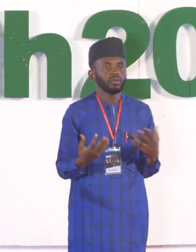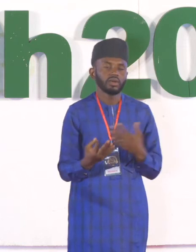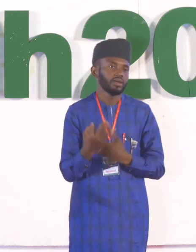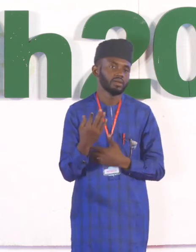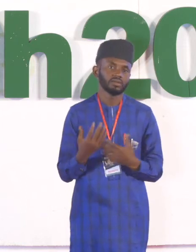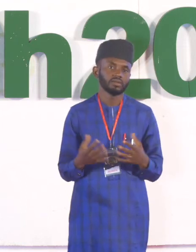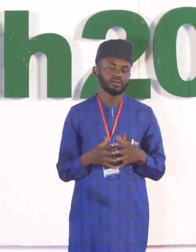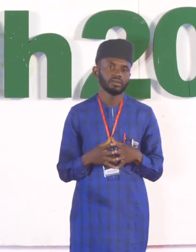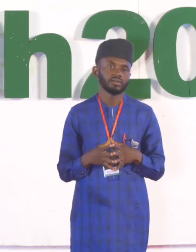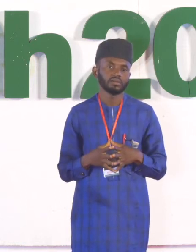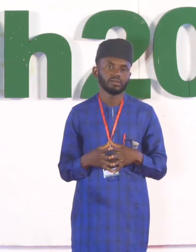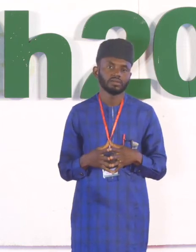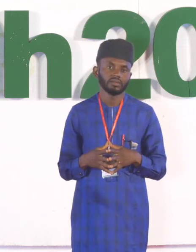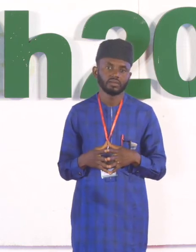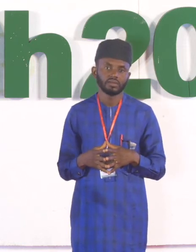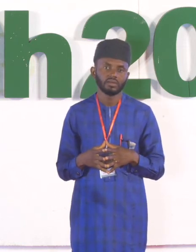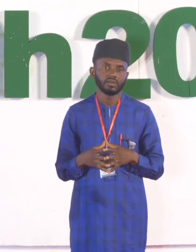this is scaring, right?